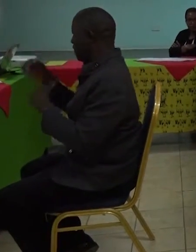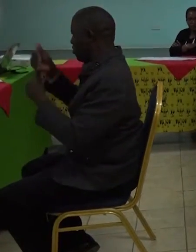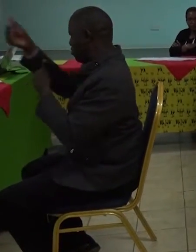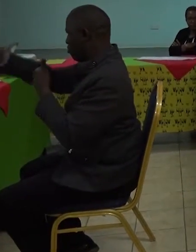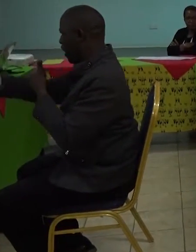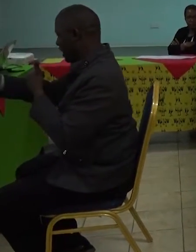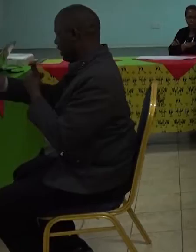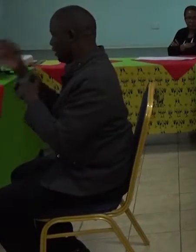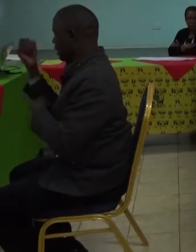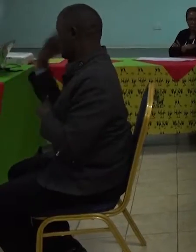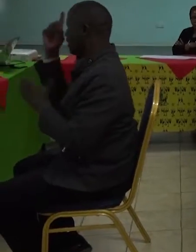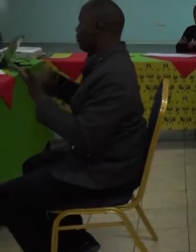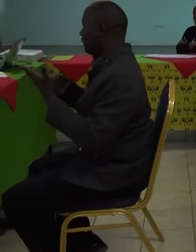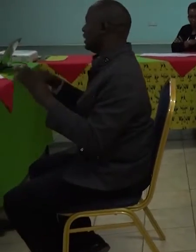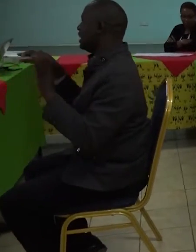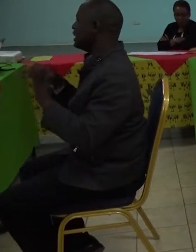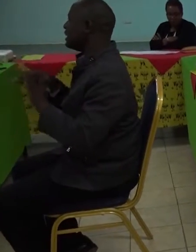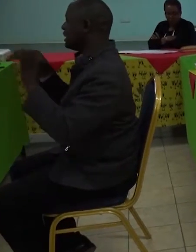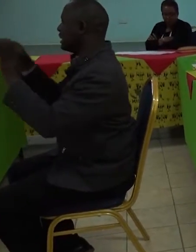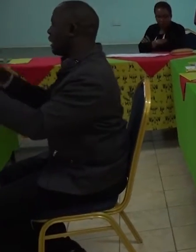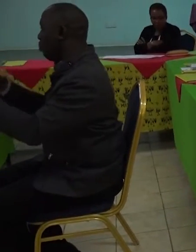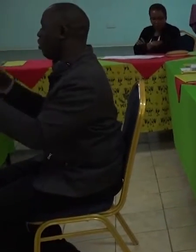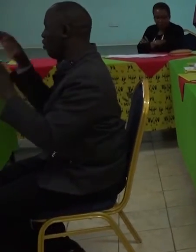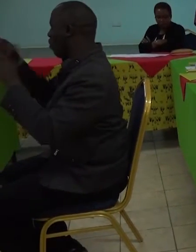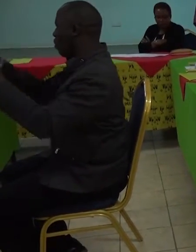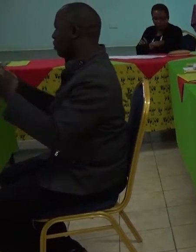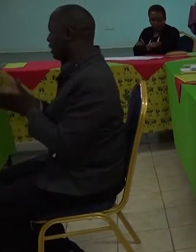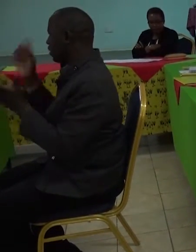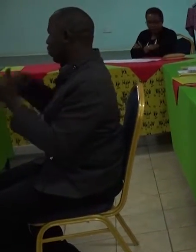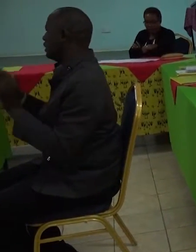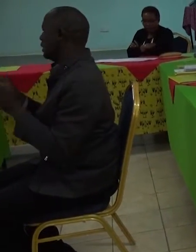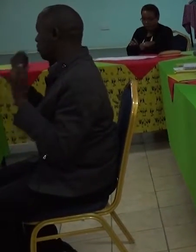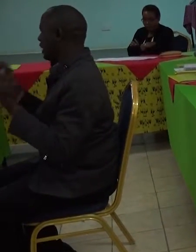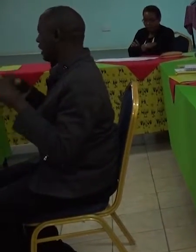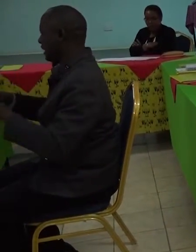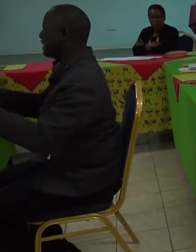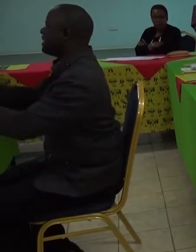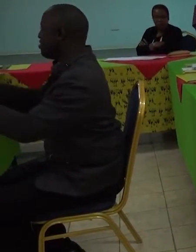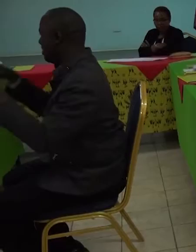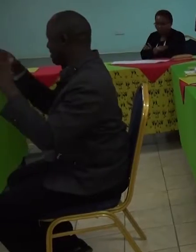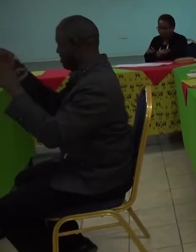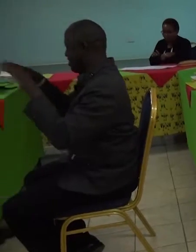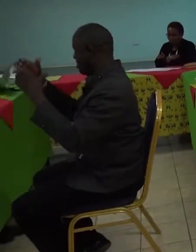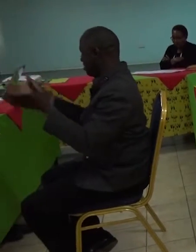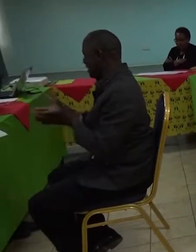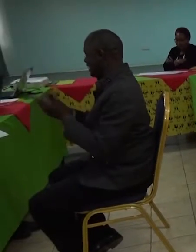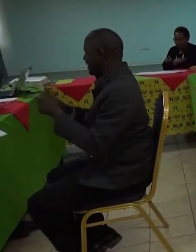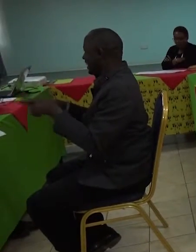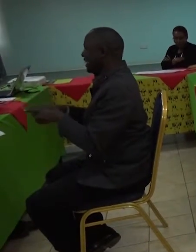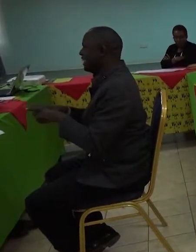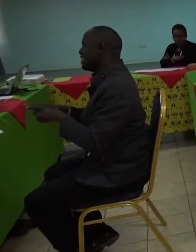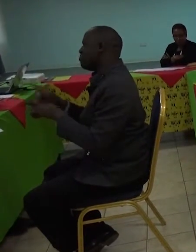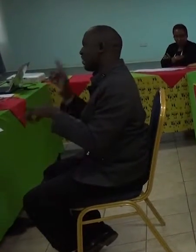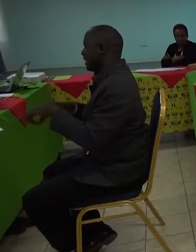understanding the sustainable communities, what is happening, and I, unfortunately, as I